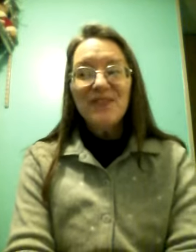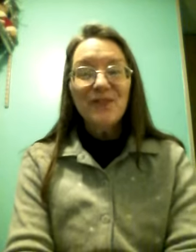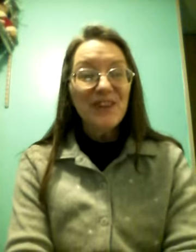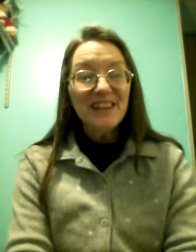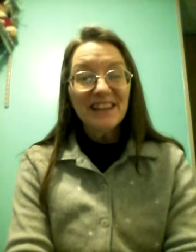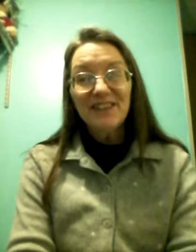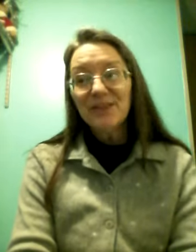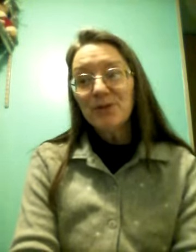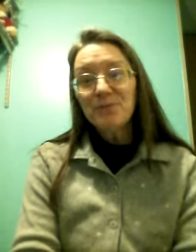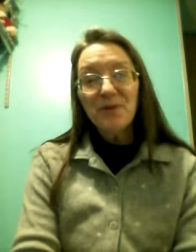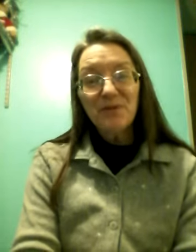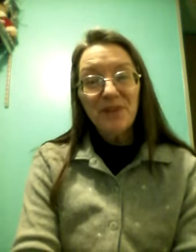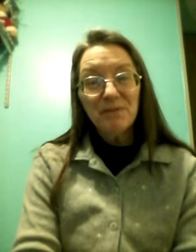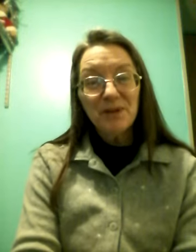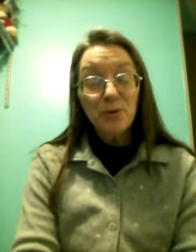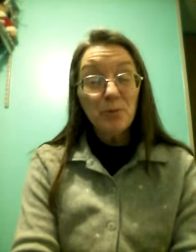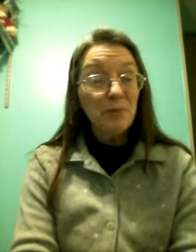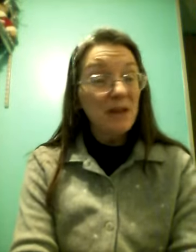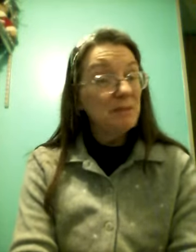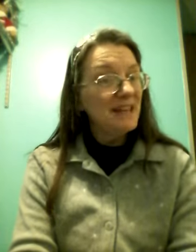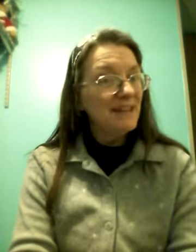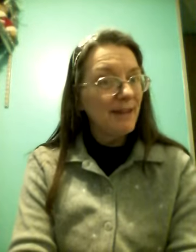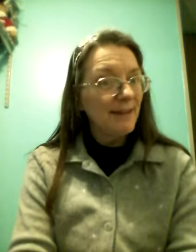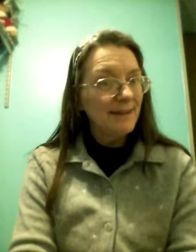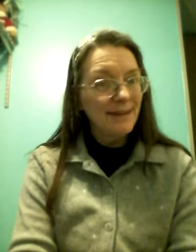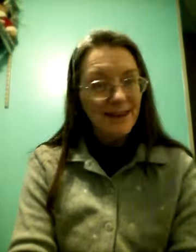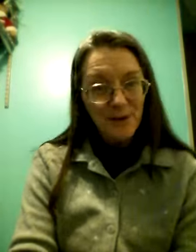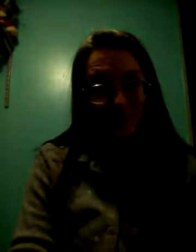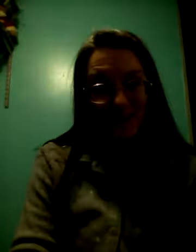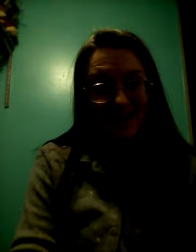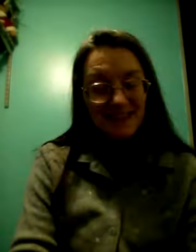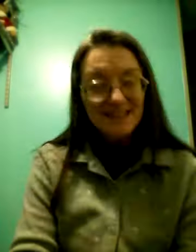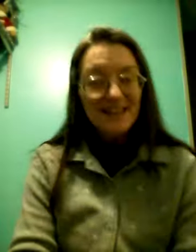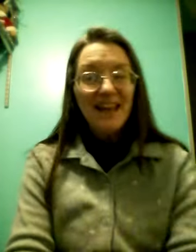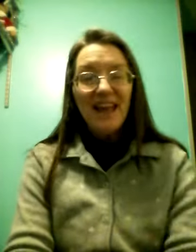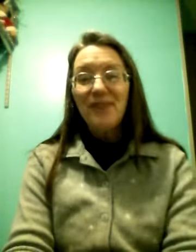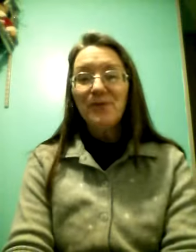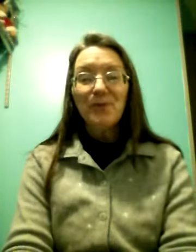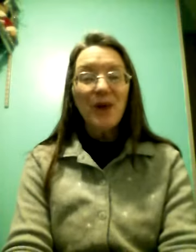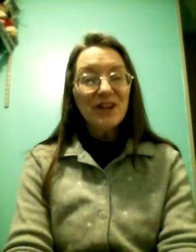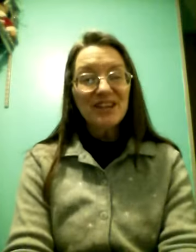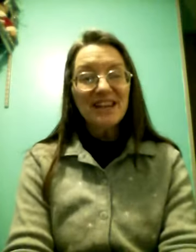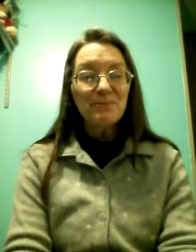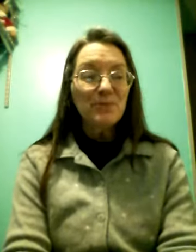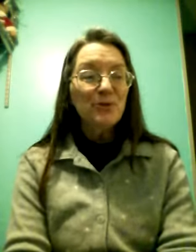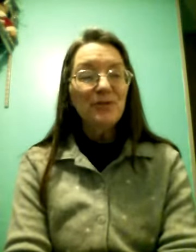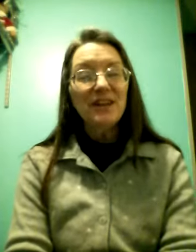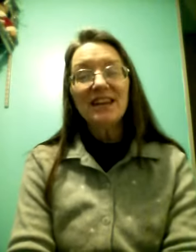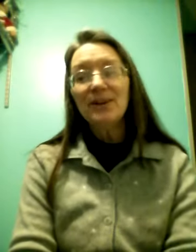we're in the living room or the family room, or maybe even in our beds, and we're watching a movie